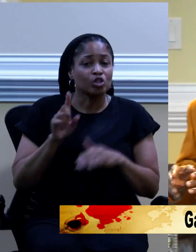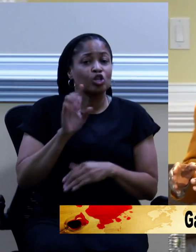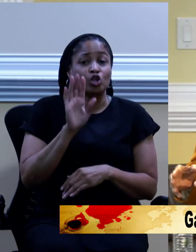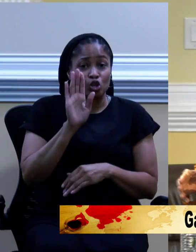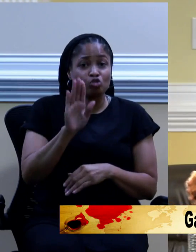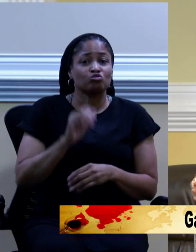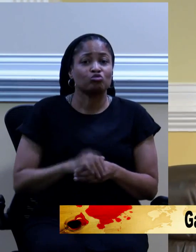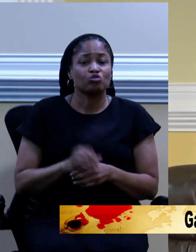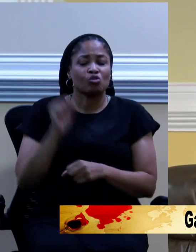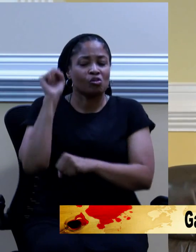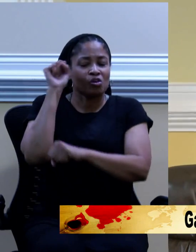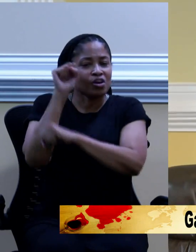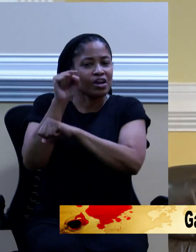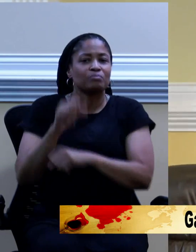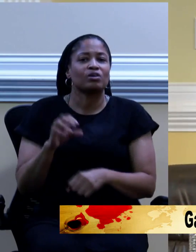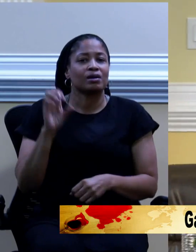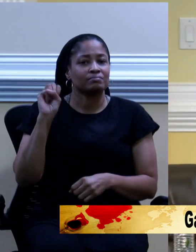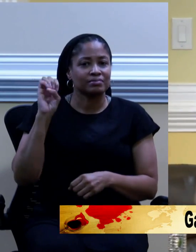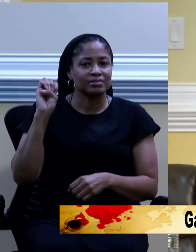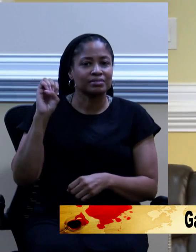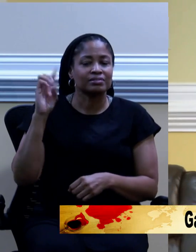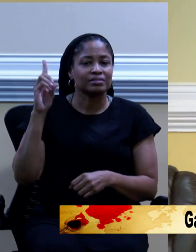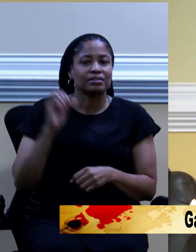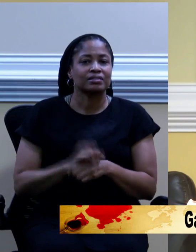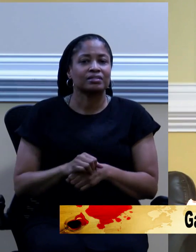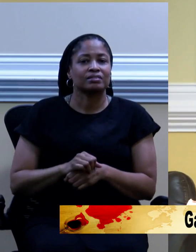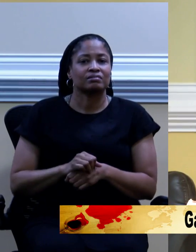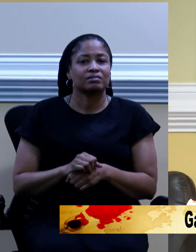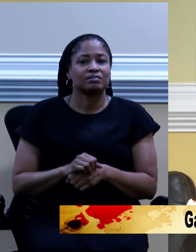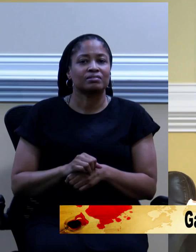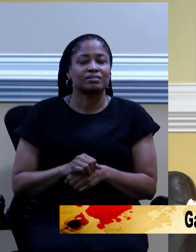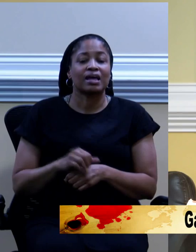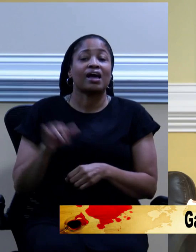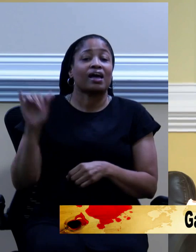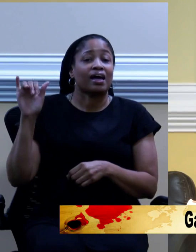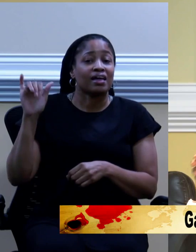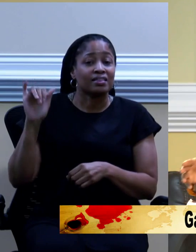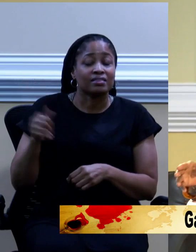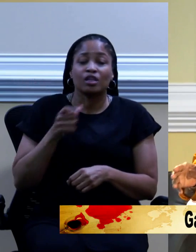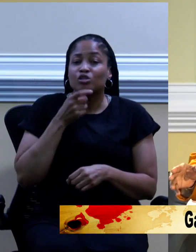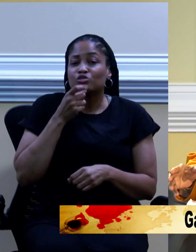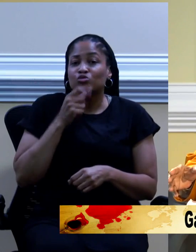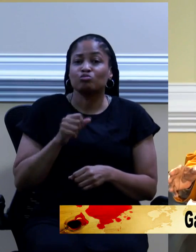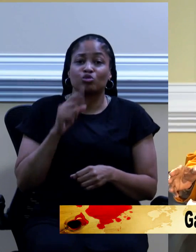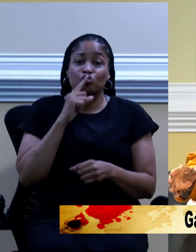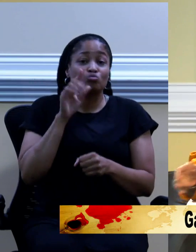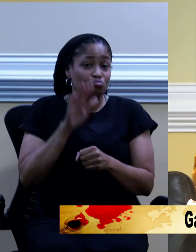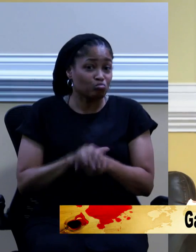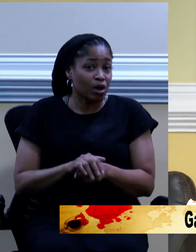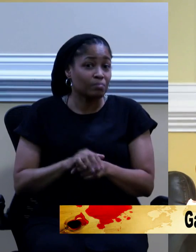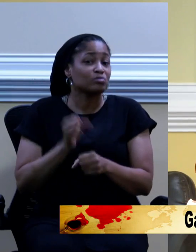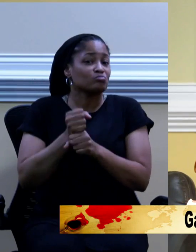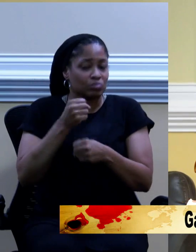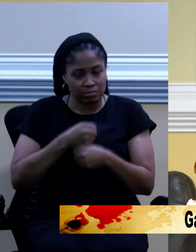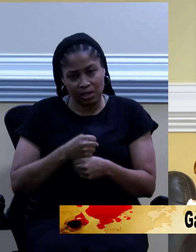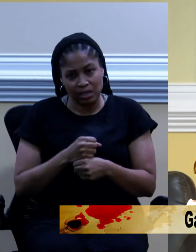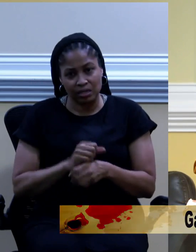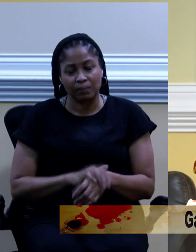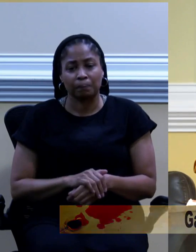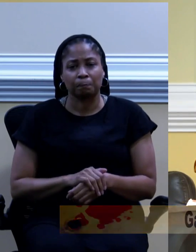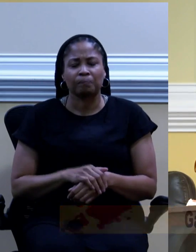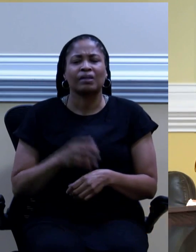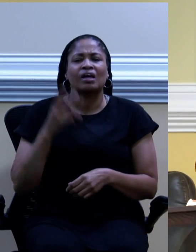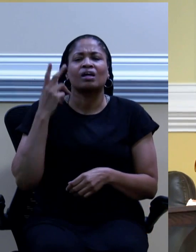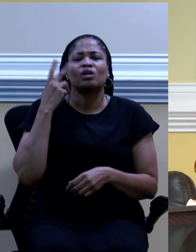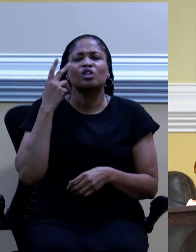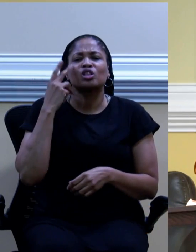Abraham's seed was the promise made. Nobody else. You understand? So now let's go and see then what